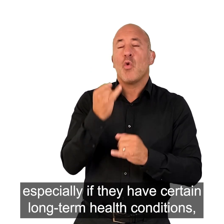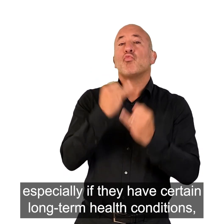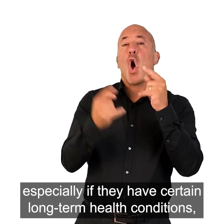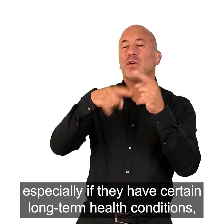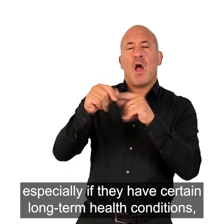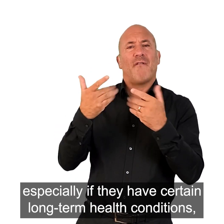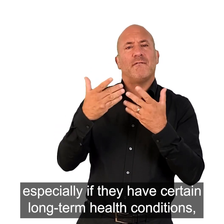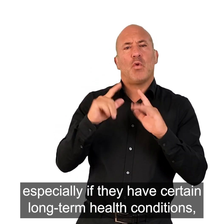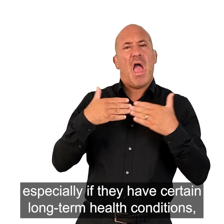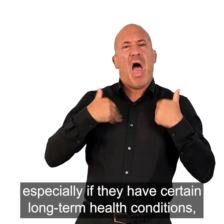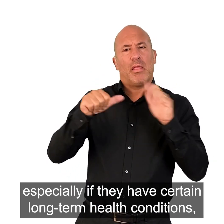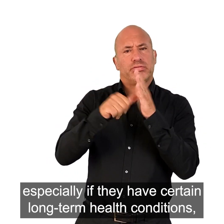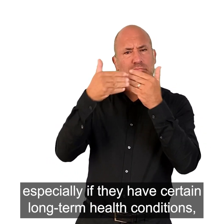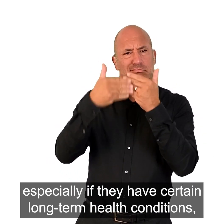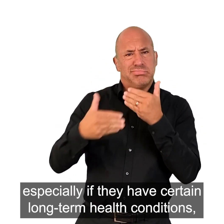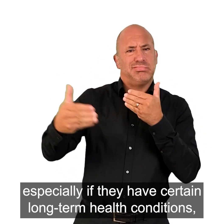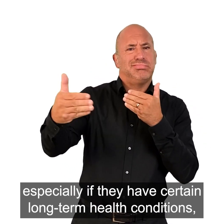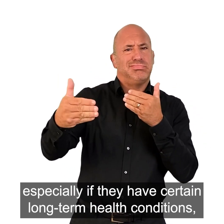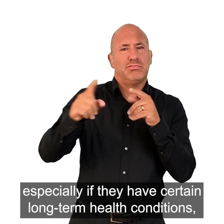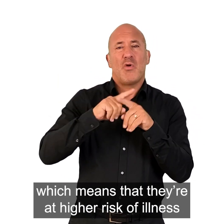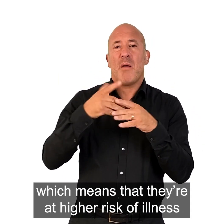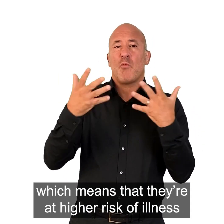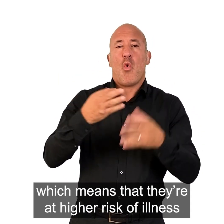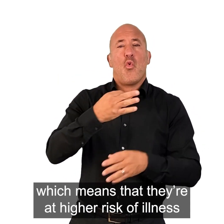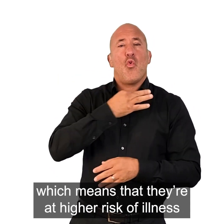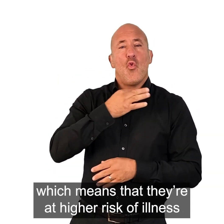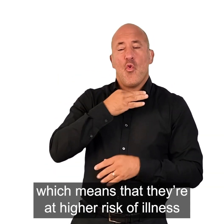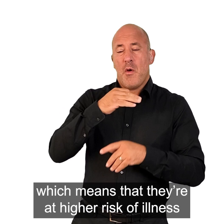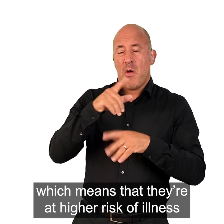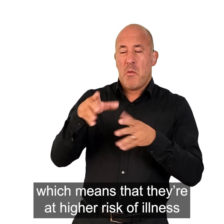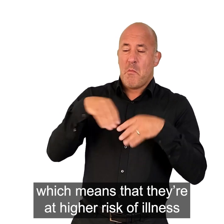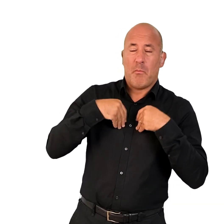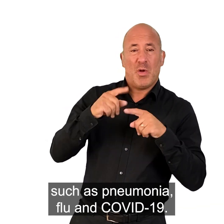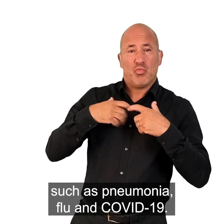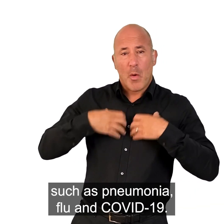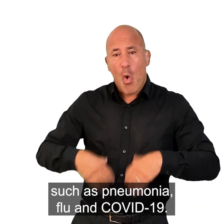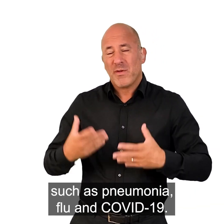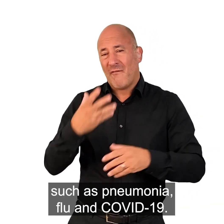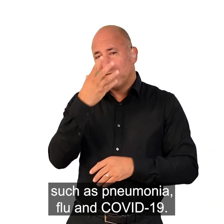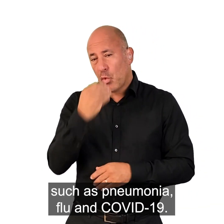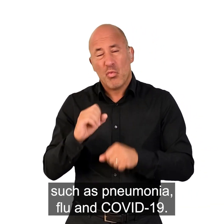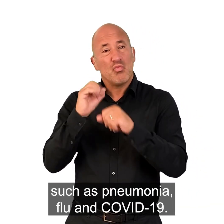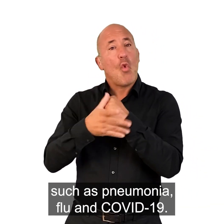especially if they have certain long-term health conditions, which means that they are at higher risk of illness such as pneumonia, flu,